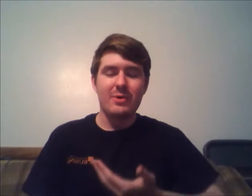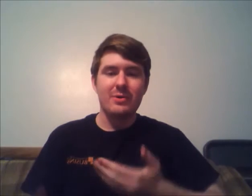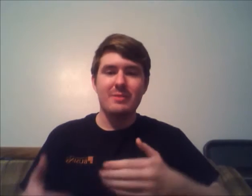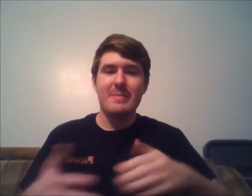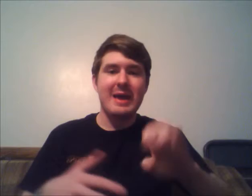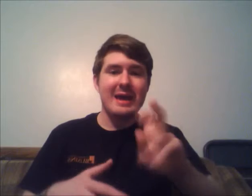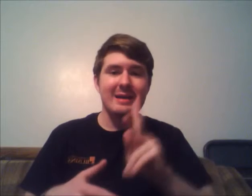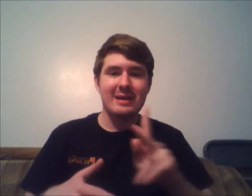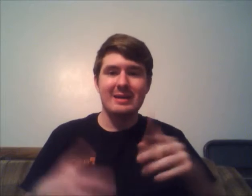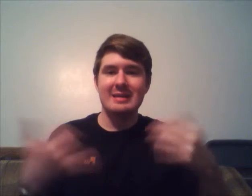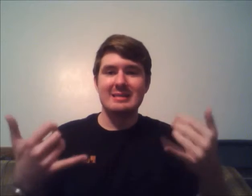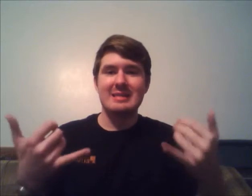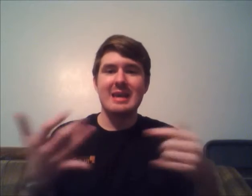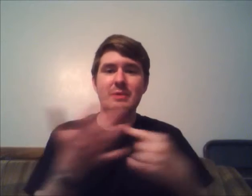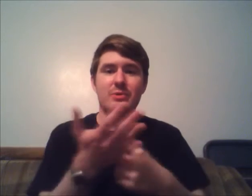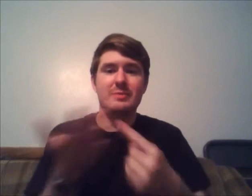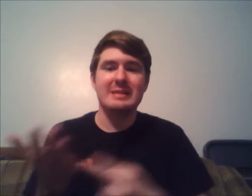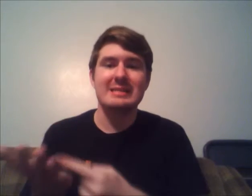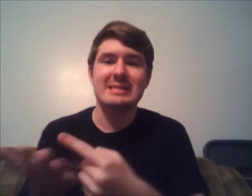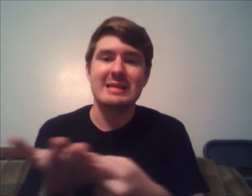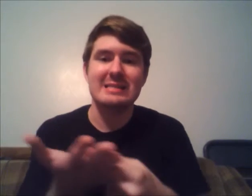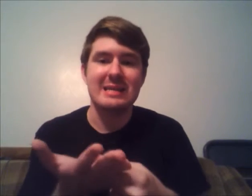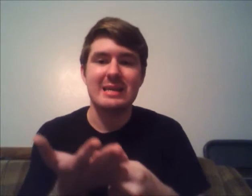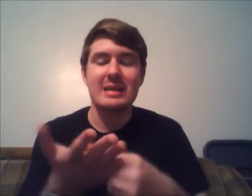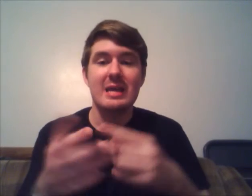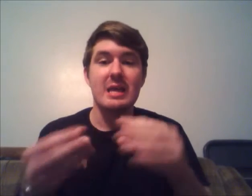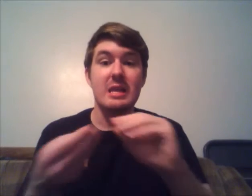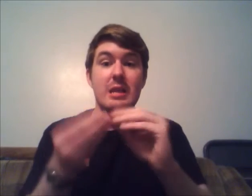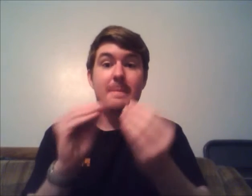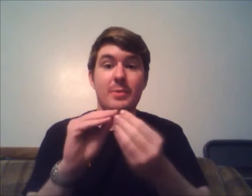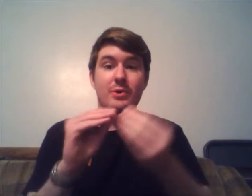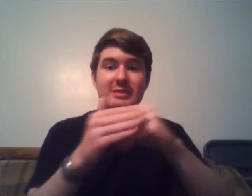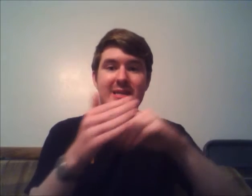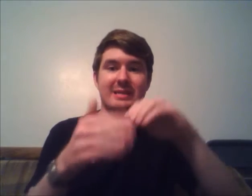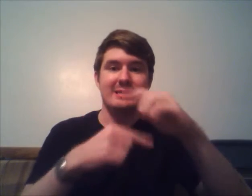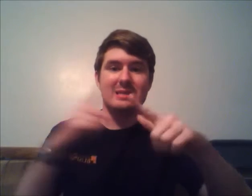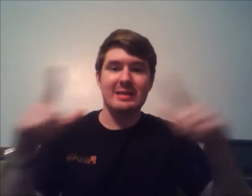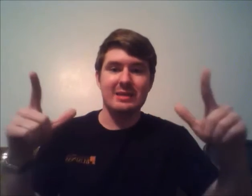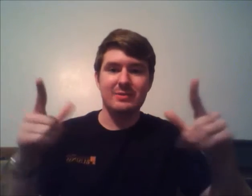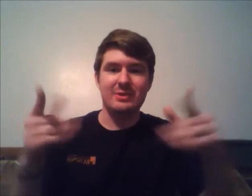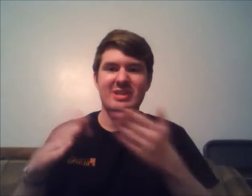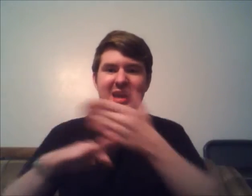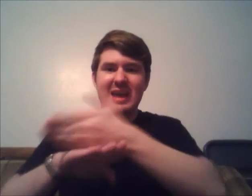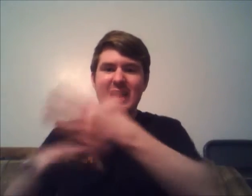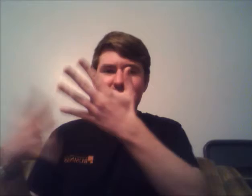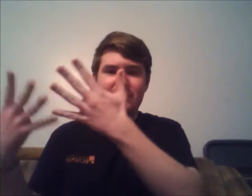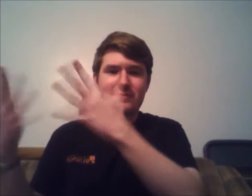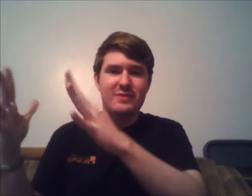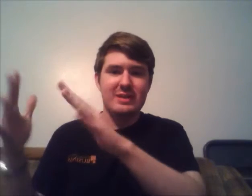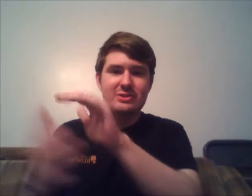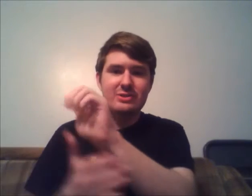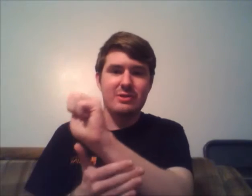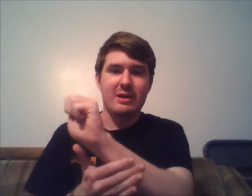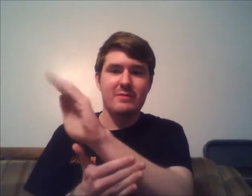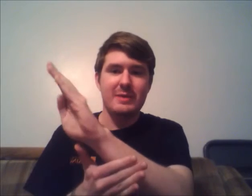welcome back. Today we're going to be discussing numbers in sign language. After you've finished your alphabet,